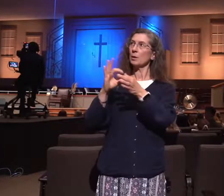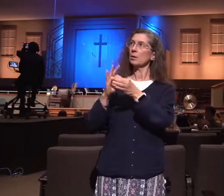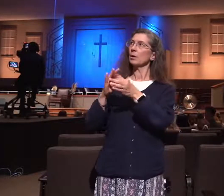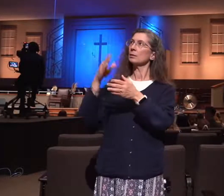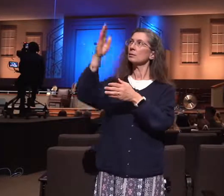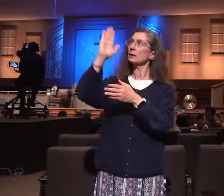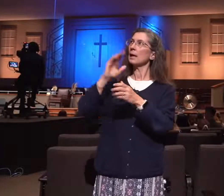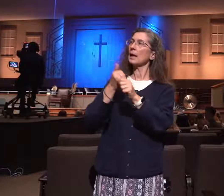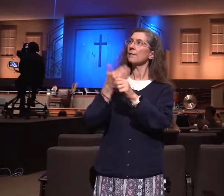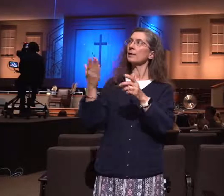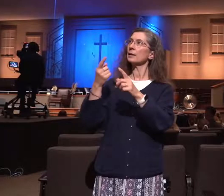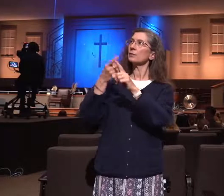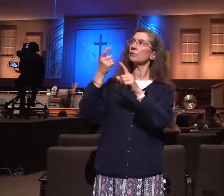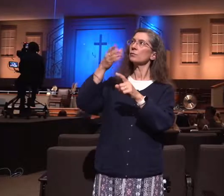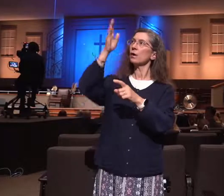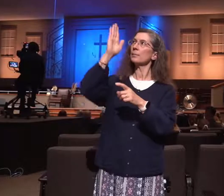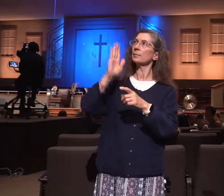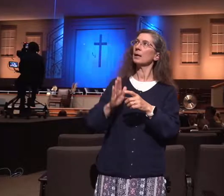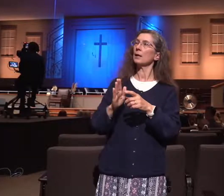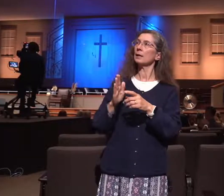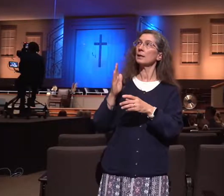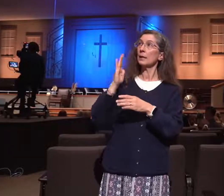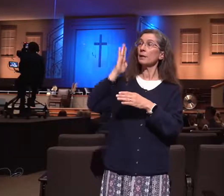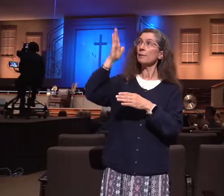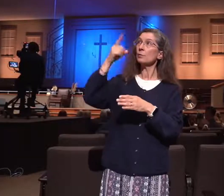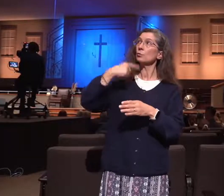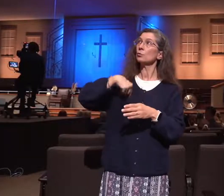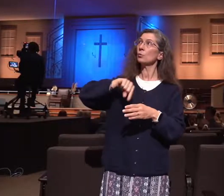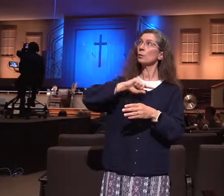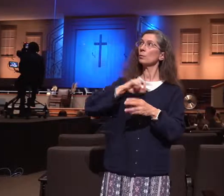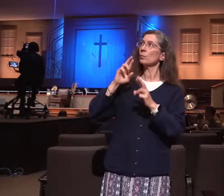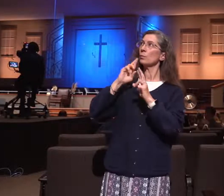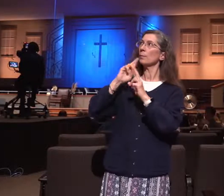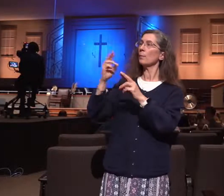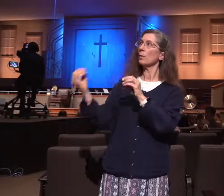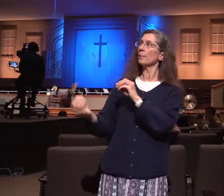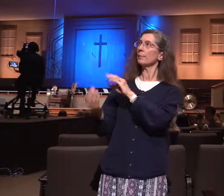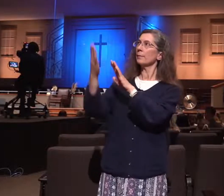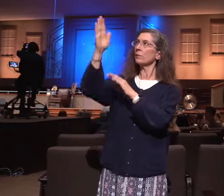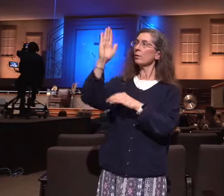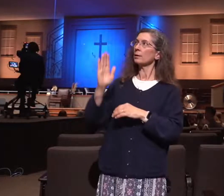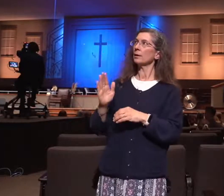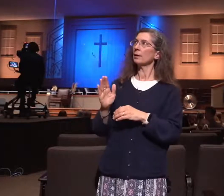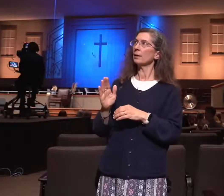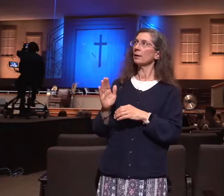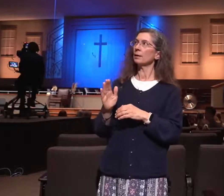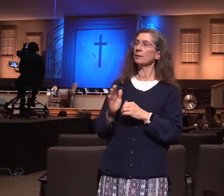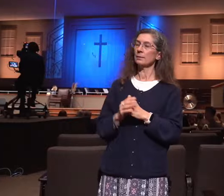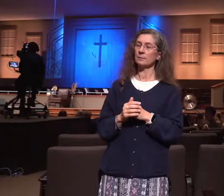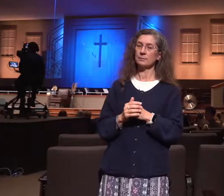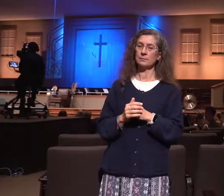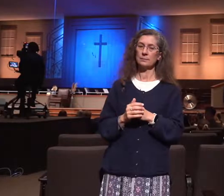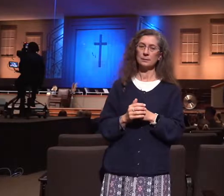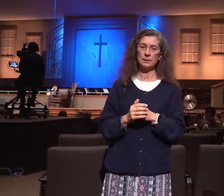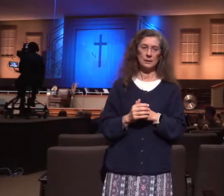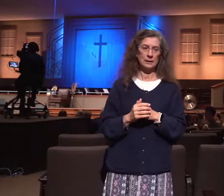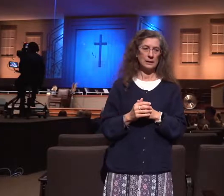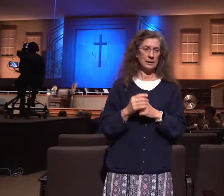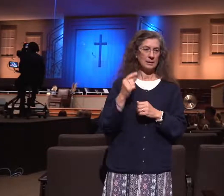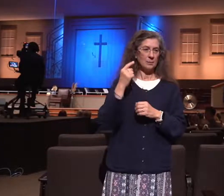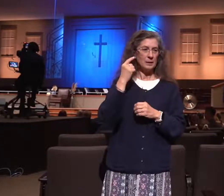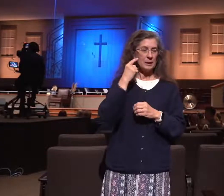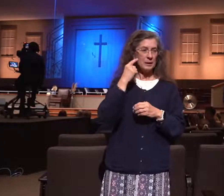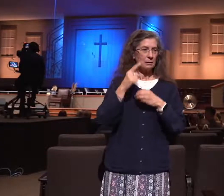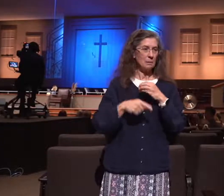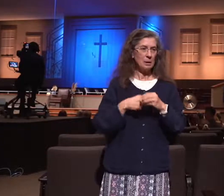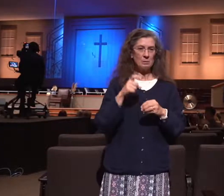from God, and that one day we're going to give an account to God, and hearing the needs of the world that we've heard this